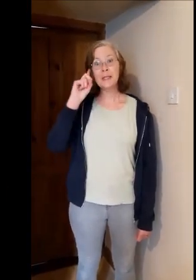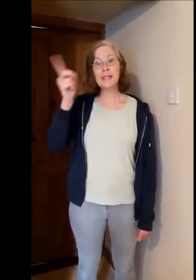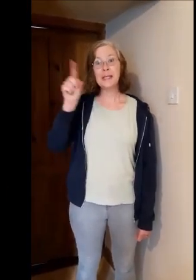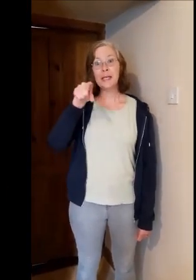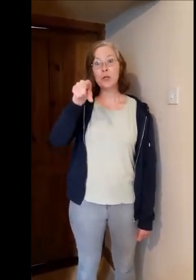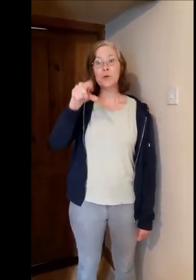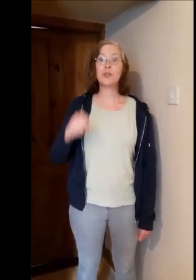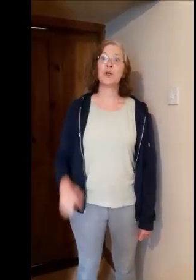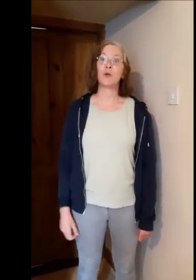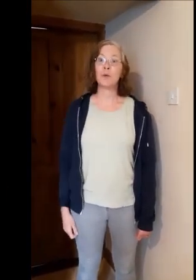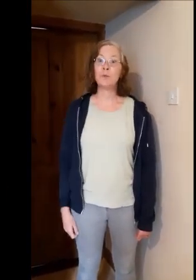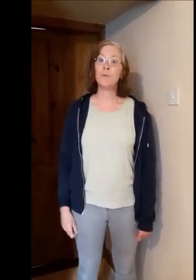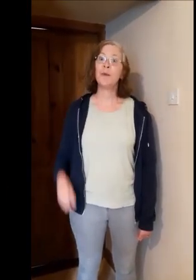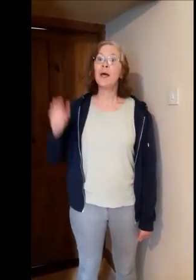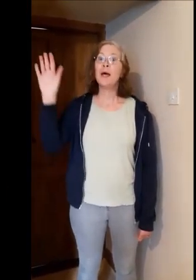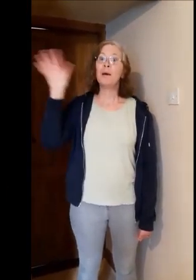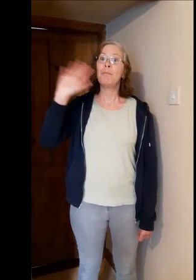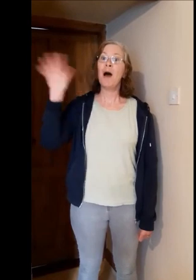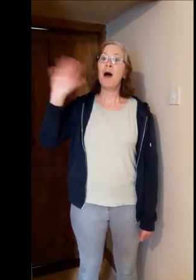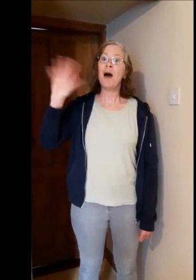to see you soon. Bye!